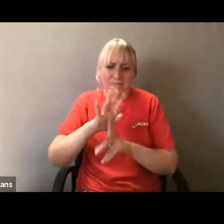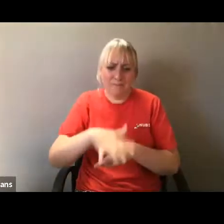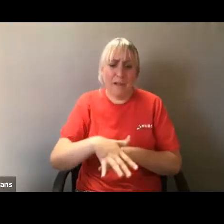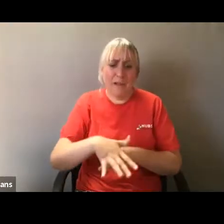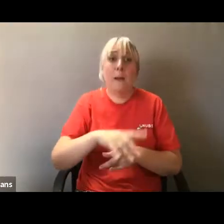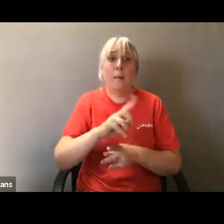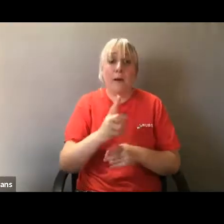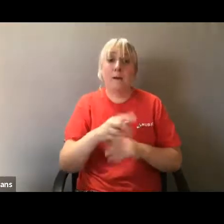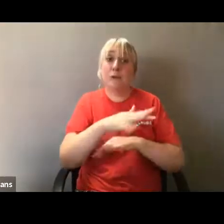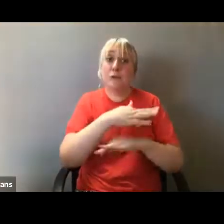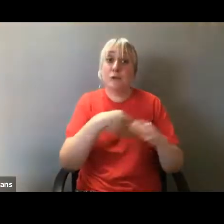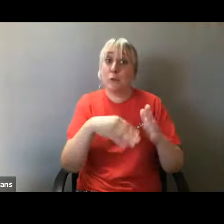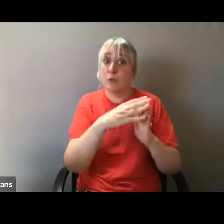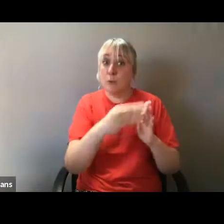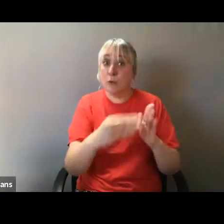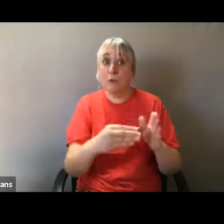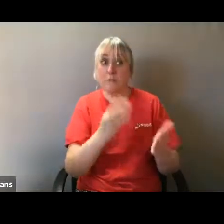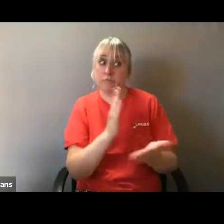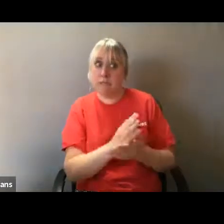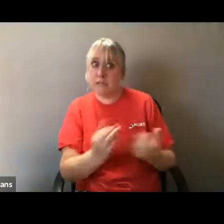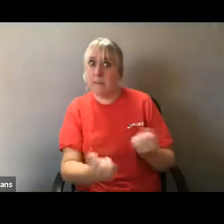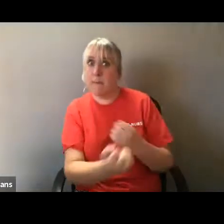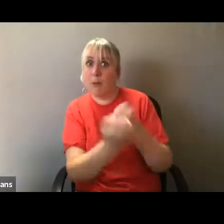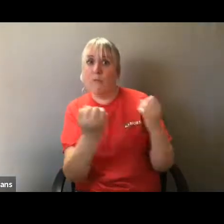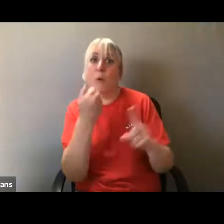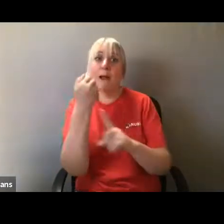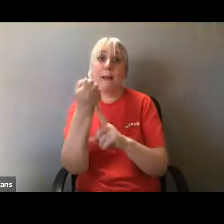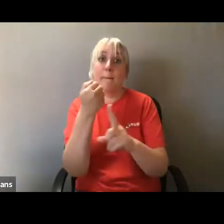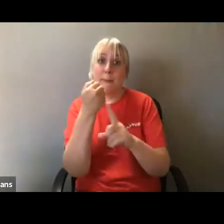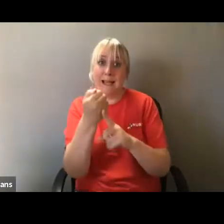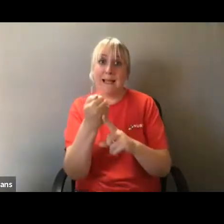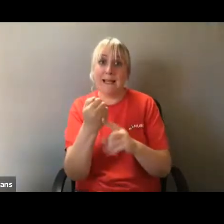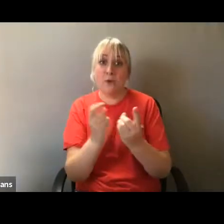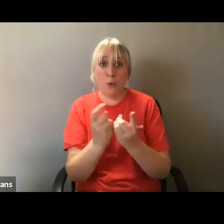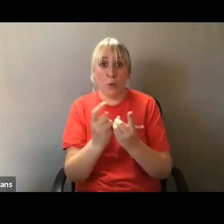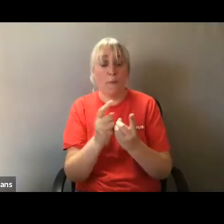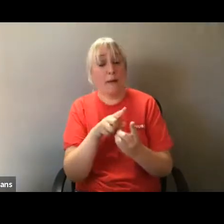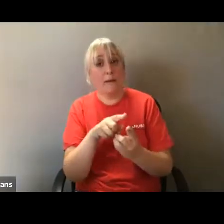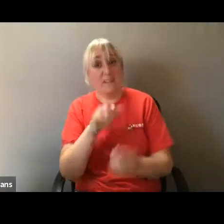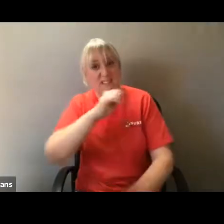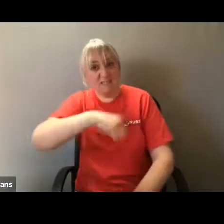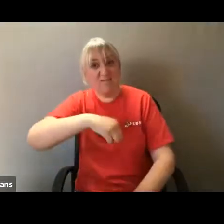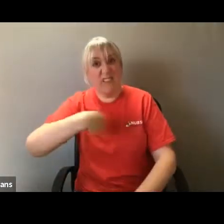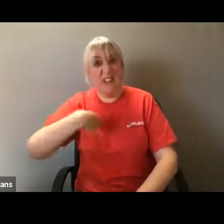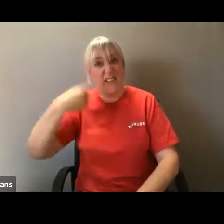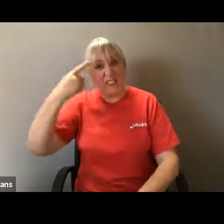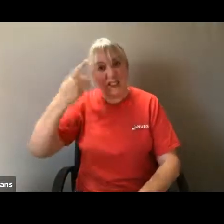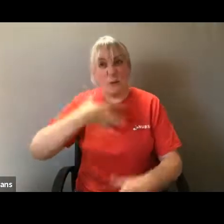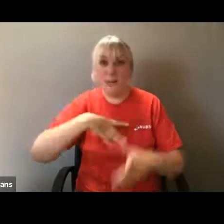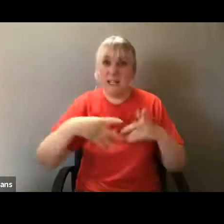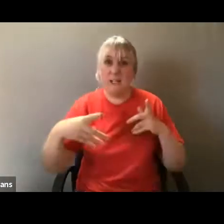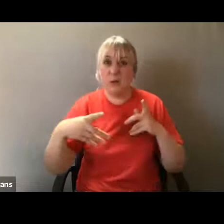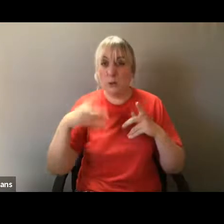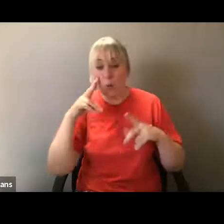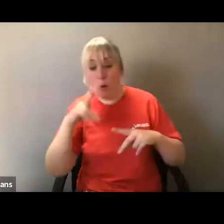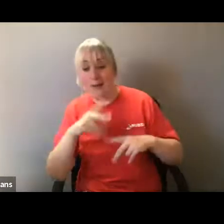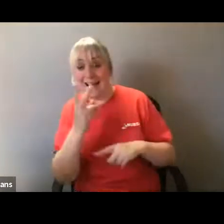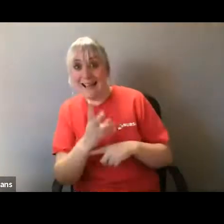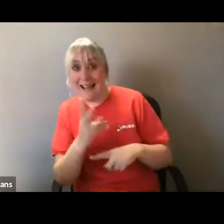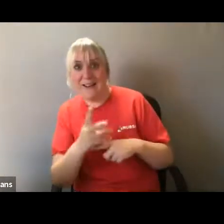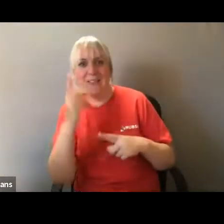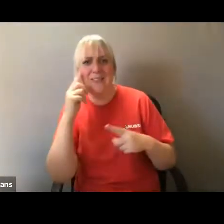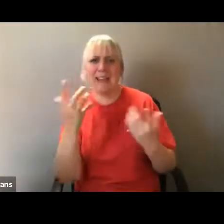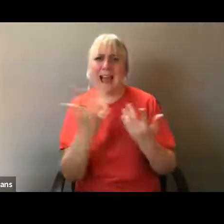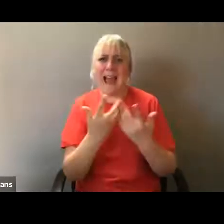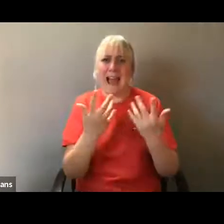a powerful campaigning tool. But yes, I do believe it needs reconsideration to take account of how the disabled people's movement